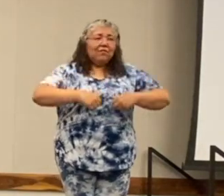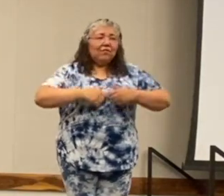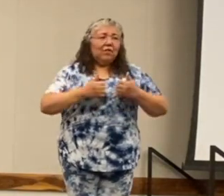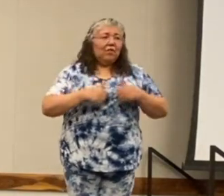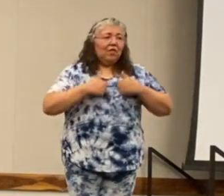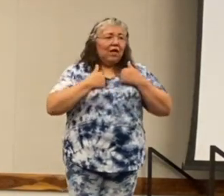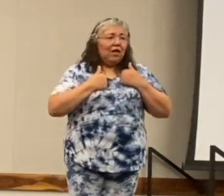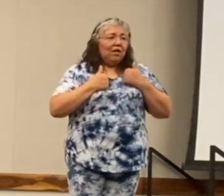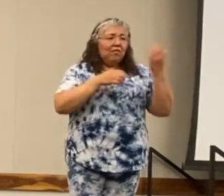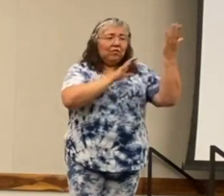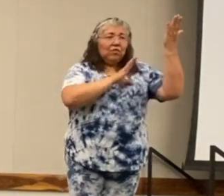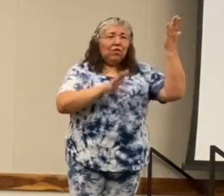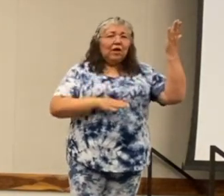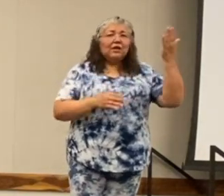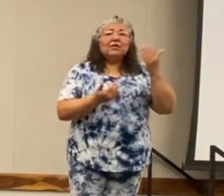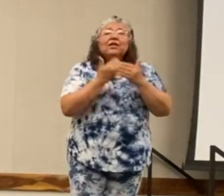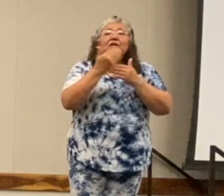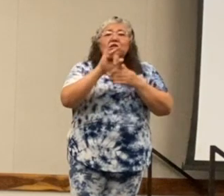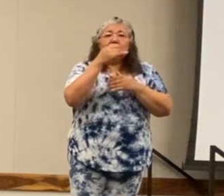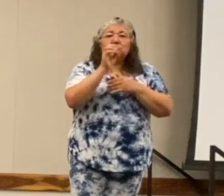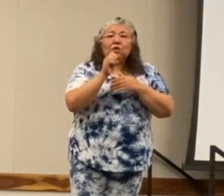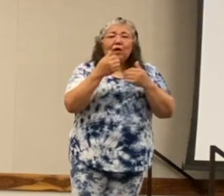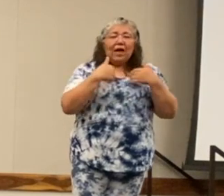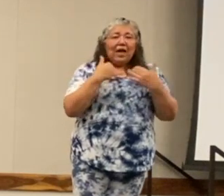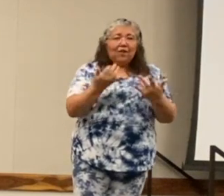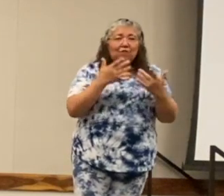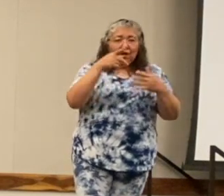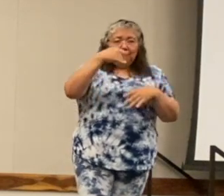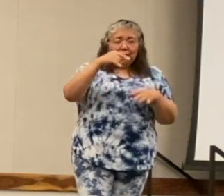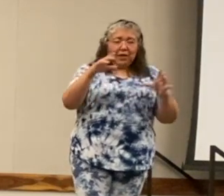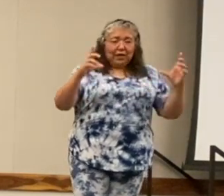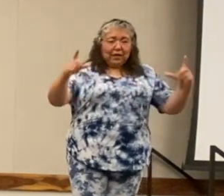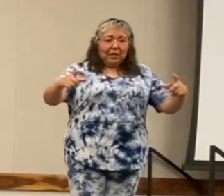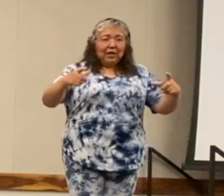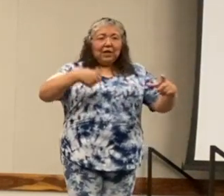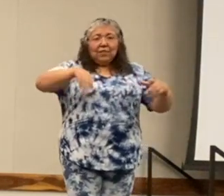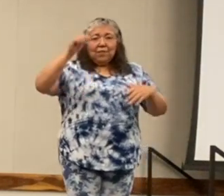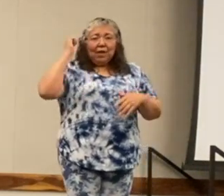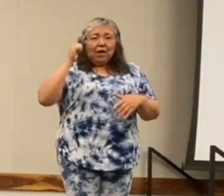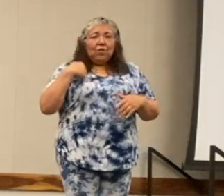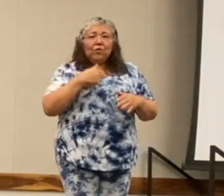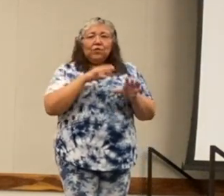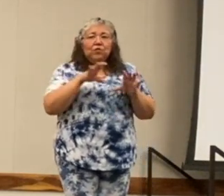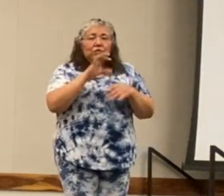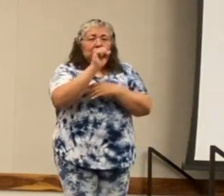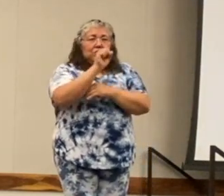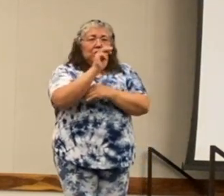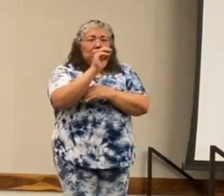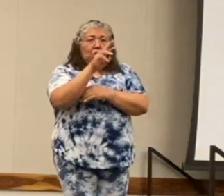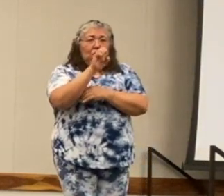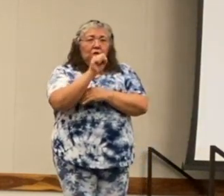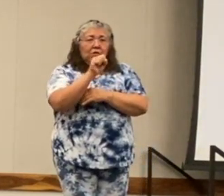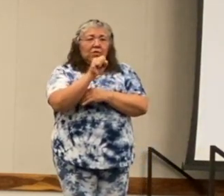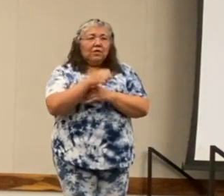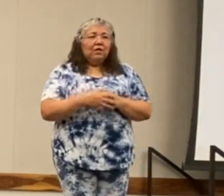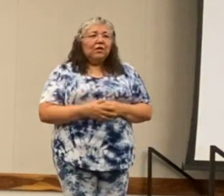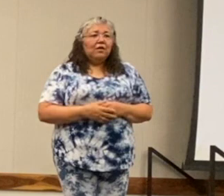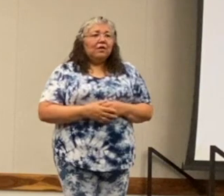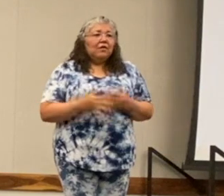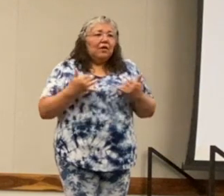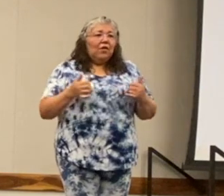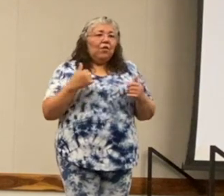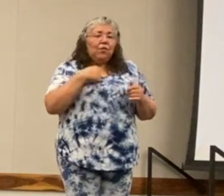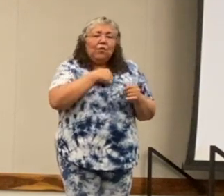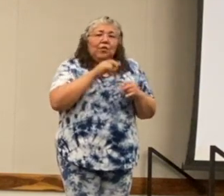Christ. Then Joe had a fire pit out in the back. We were doing s'mores, right? And so